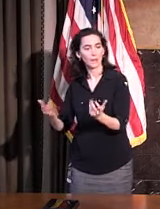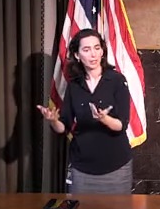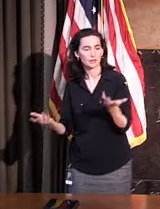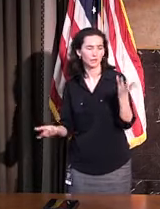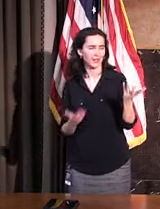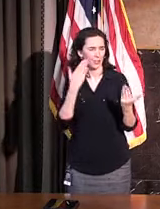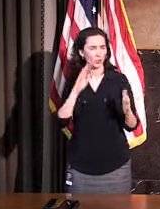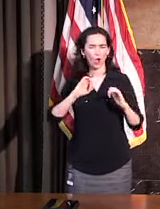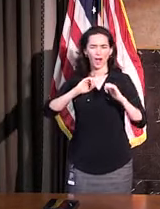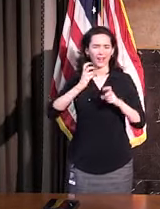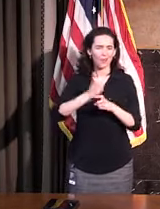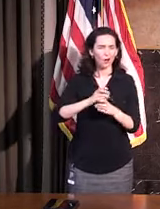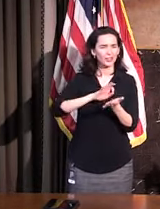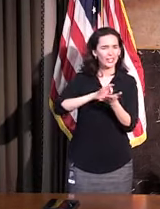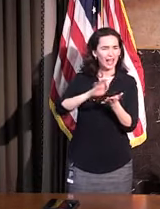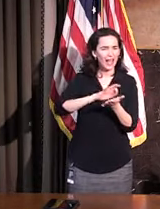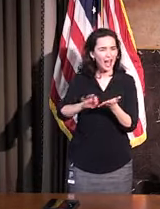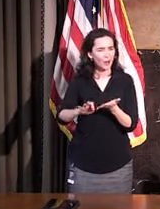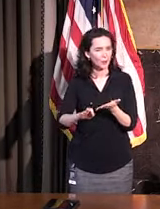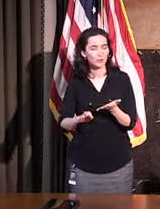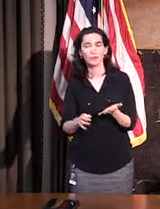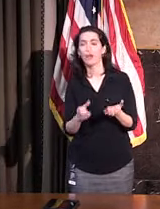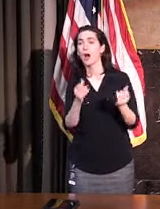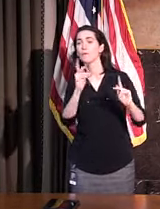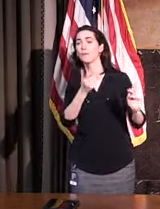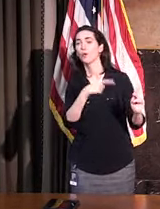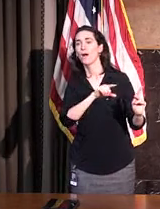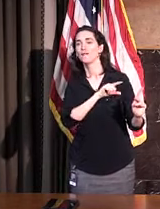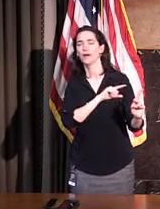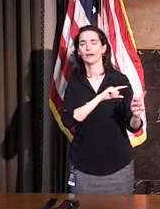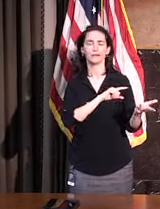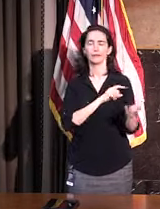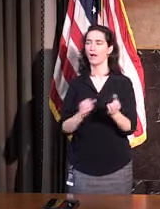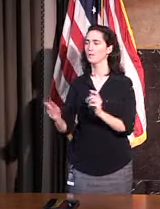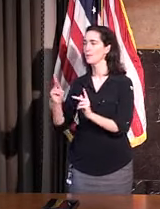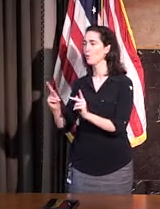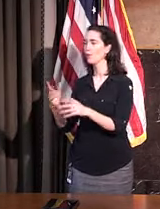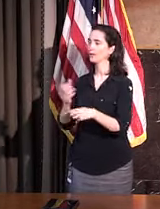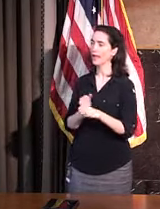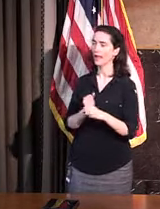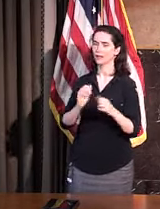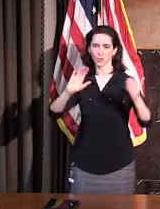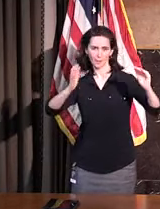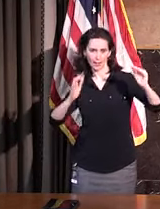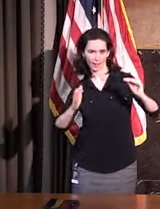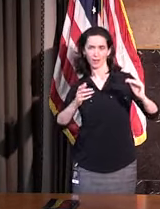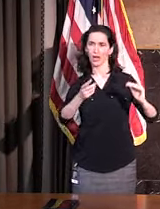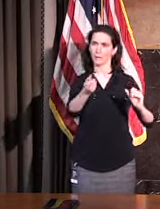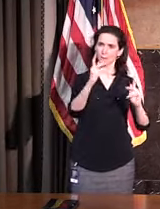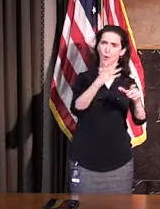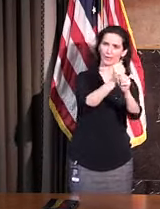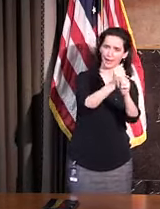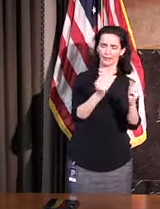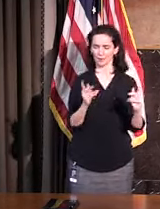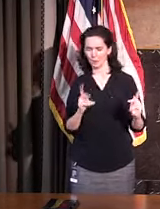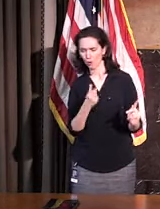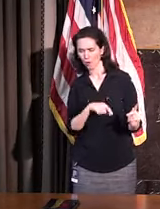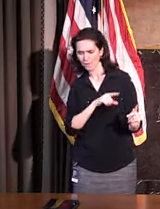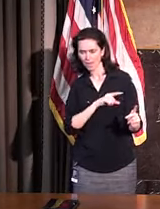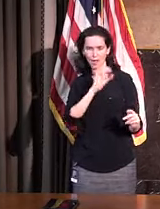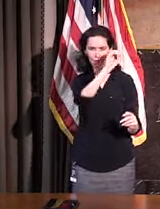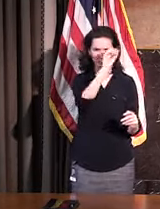it becomes very challenging to say X number of people were eligible and X number of people got it, because we really don't have a precise number for the eligibility